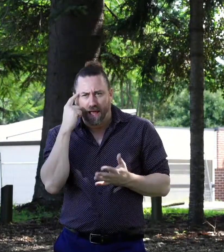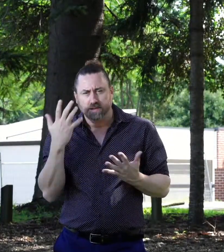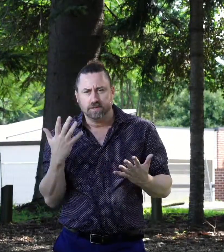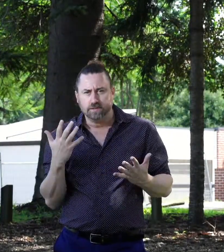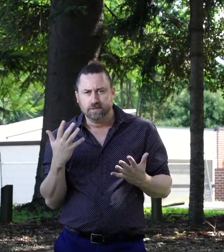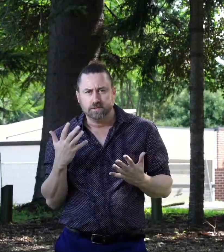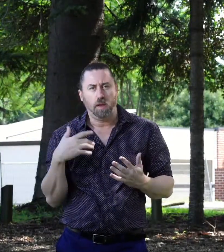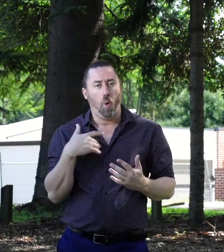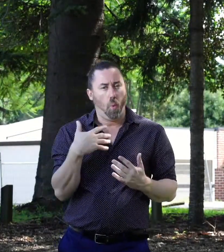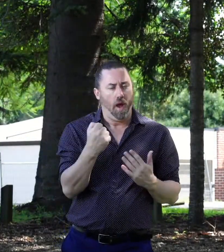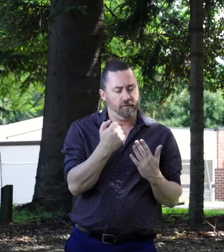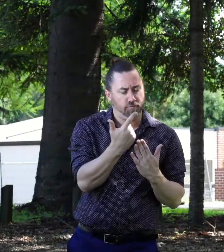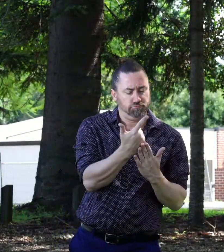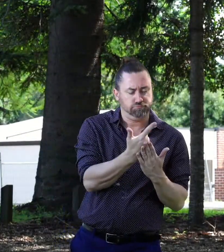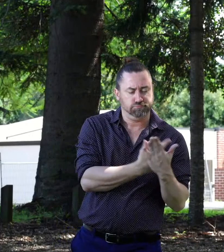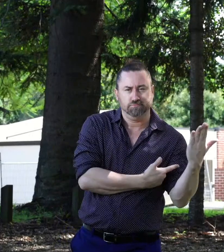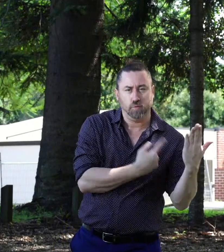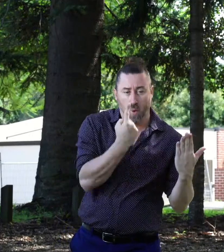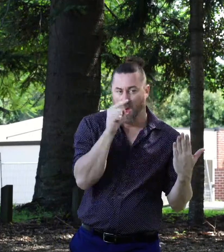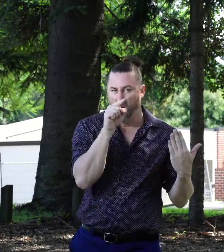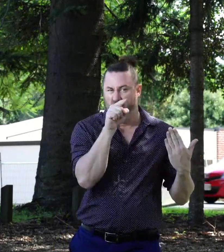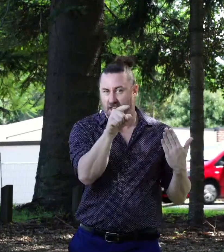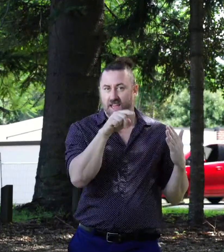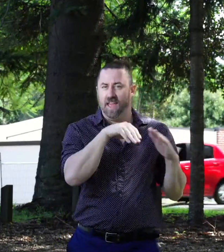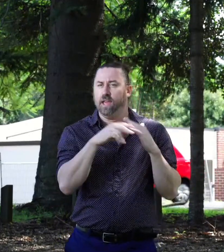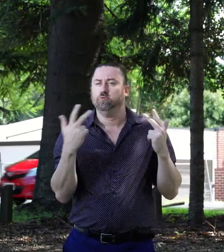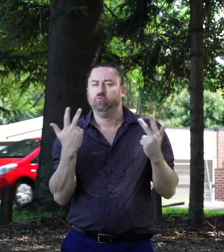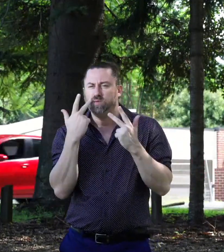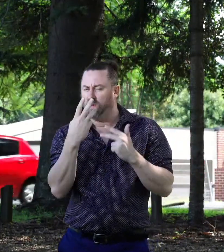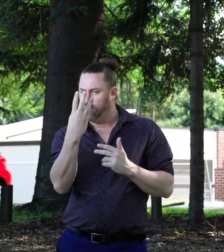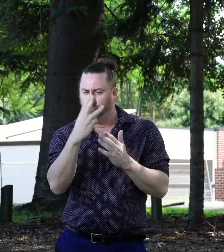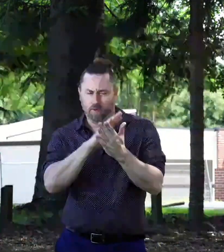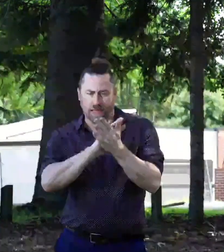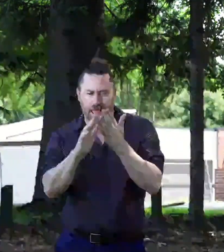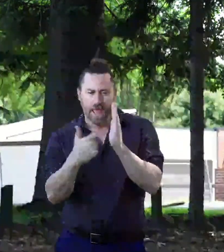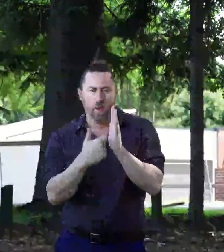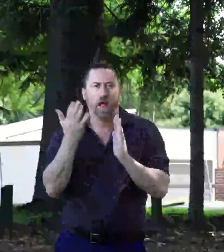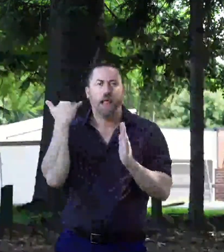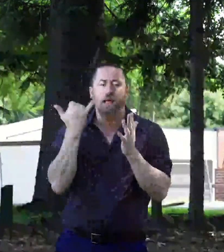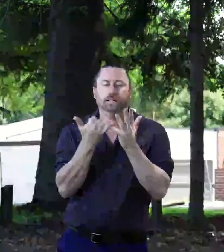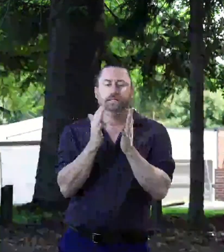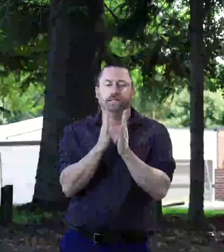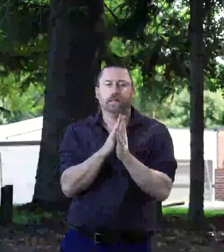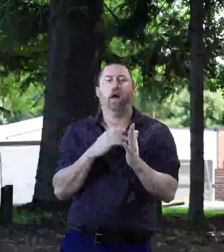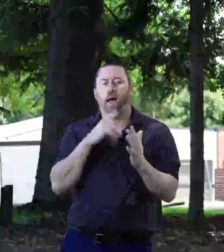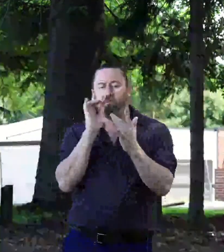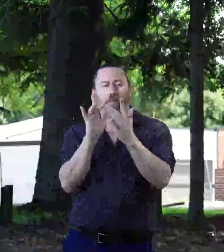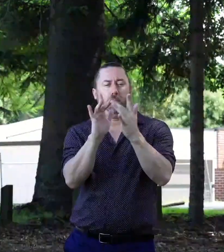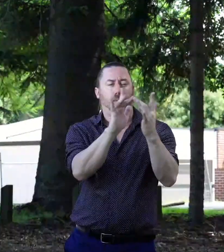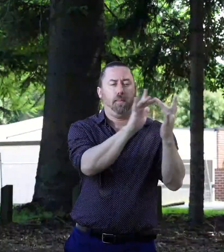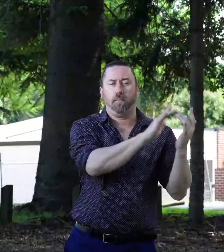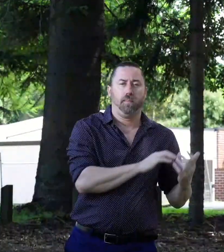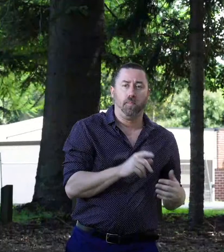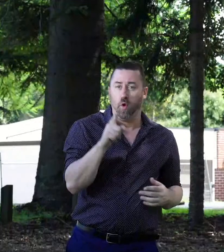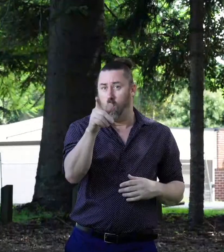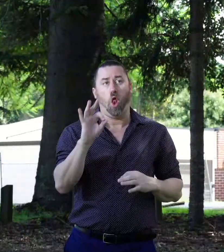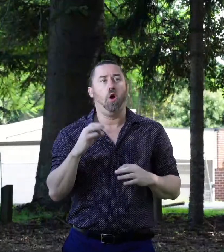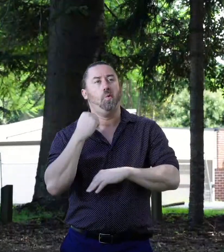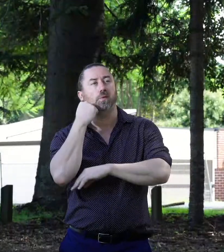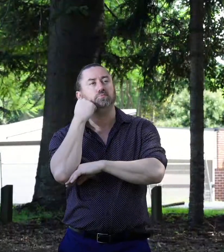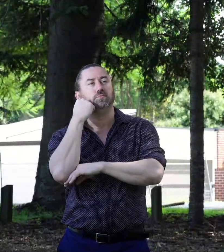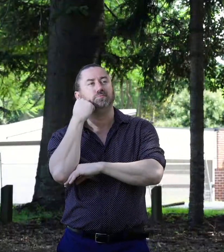be a comprehensive list of everyone who was there for the 3 hours last Sunday that we'll be able to contact. But don't wait, get yourself